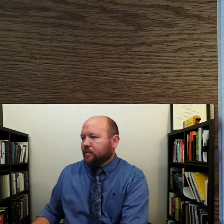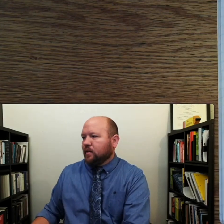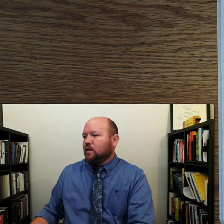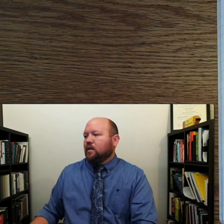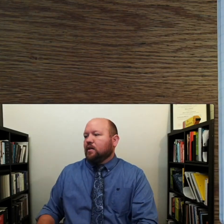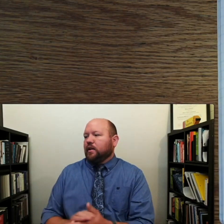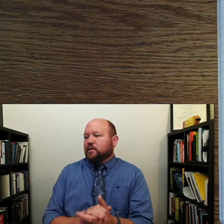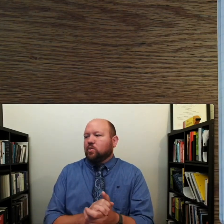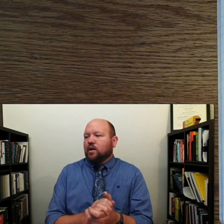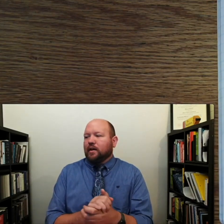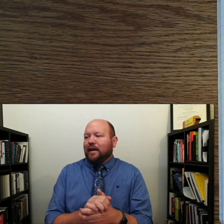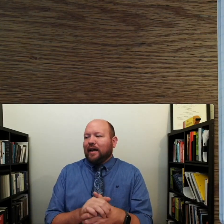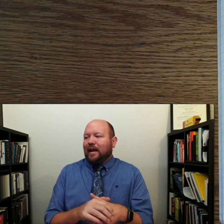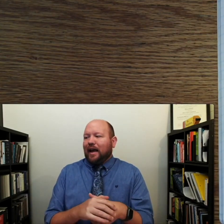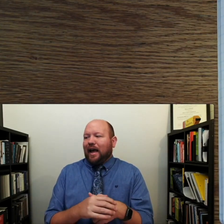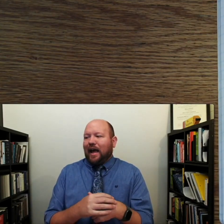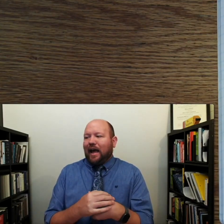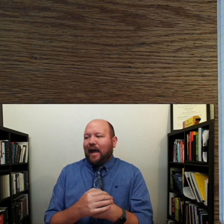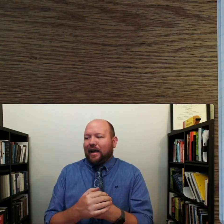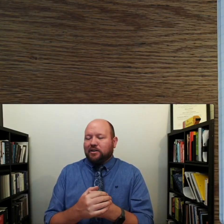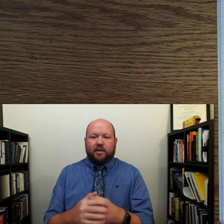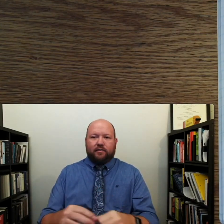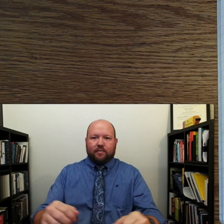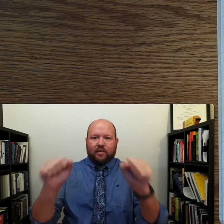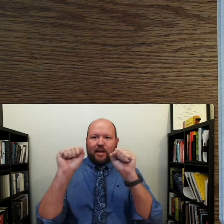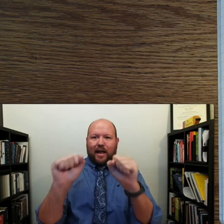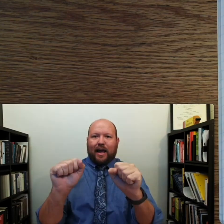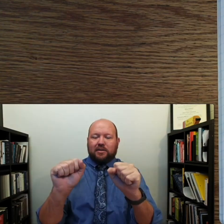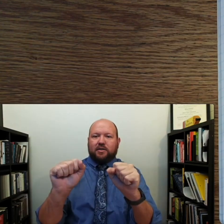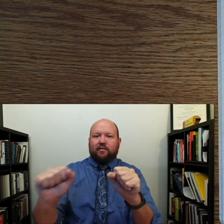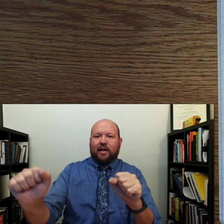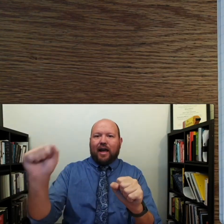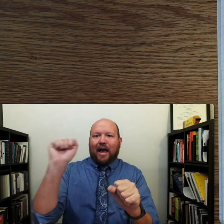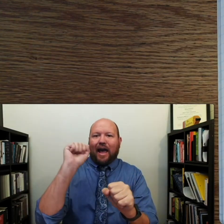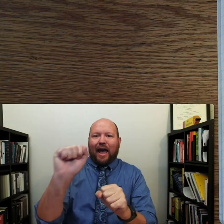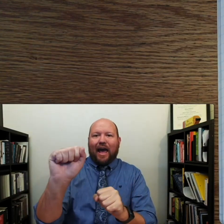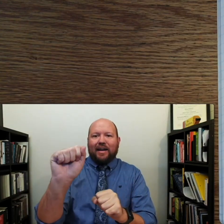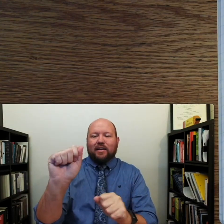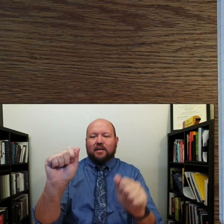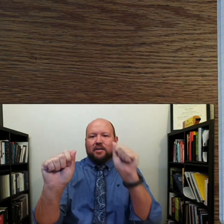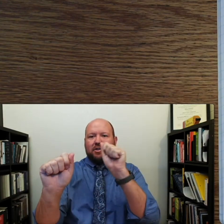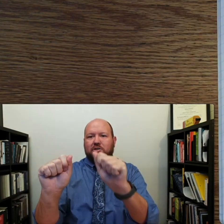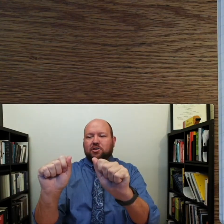Committee. Next word, adjective. adjective.